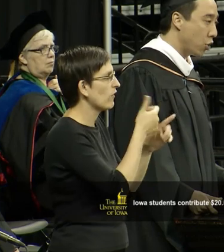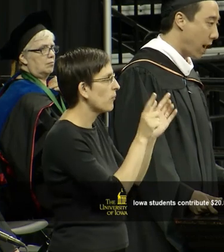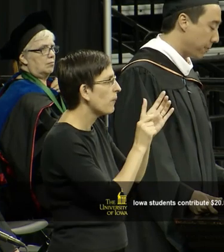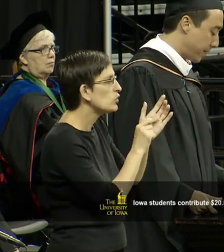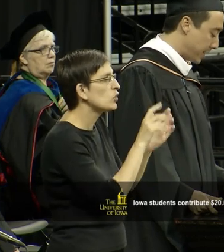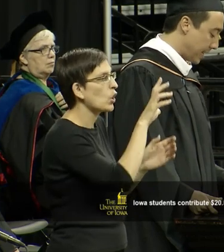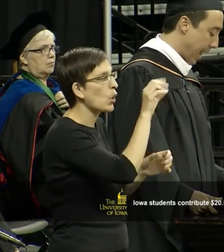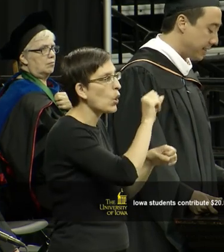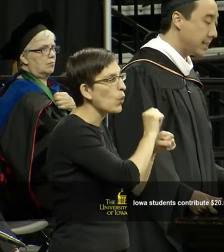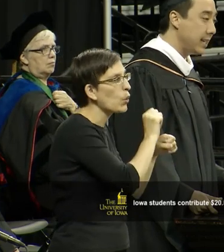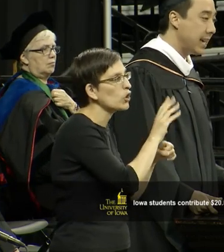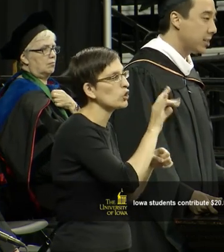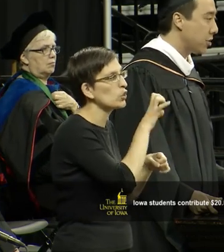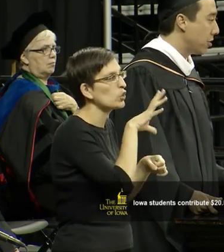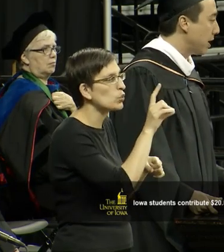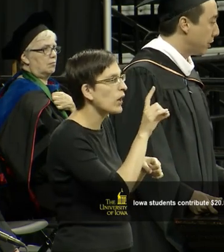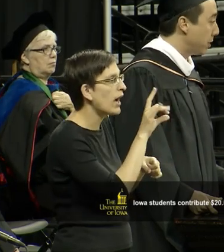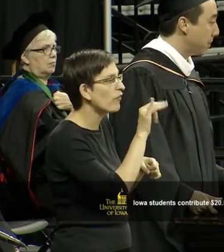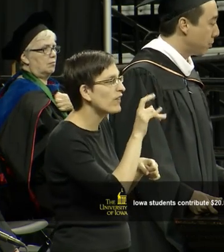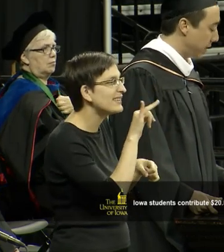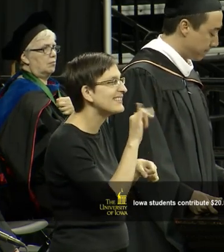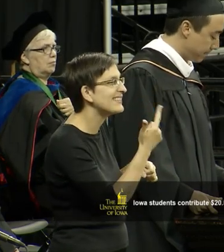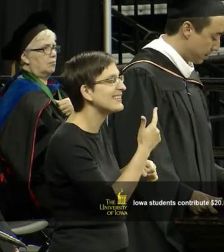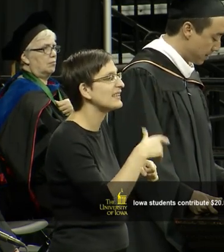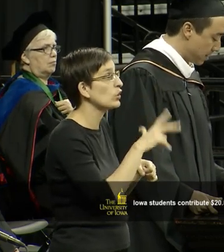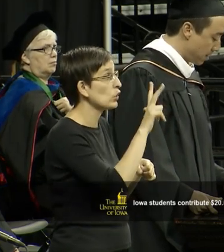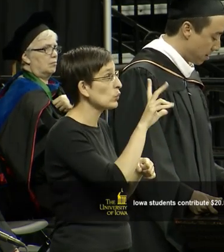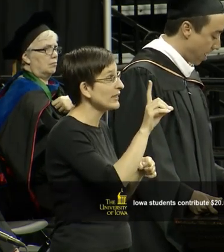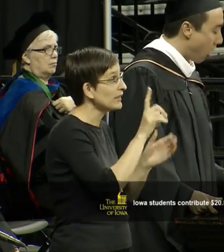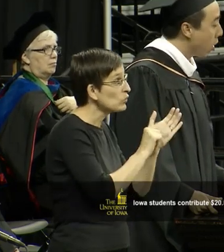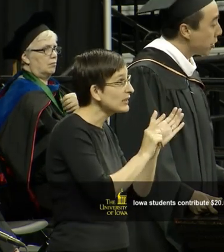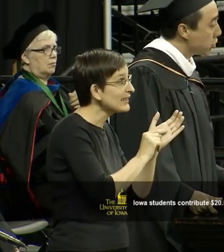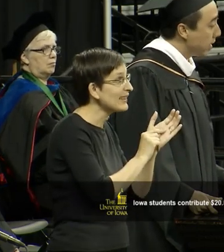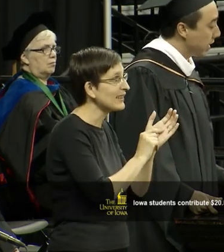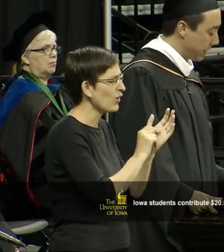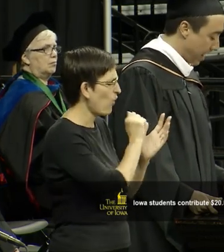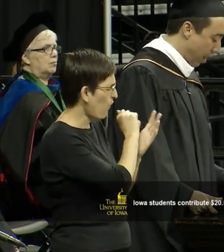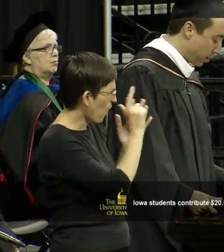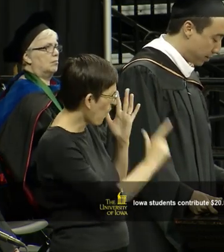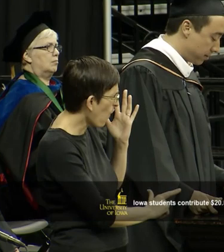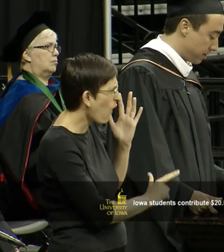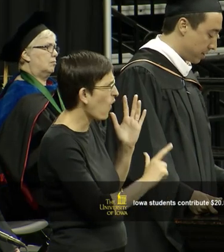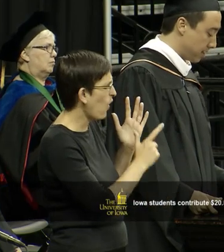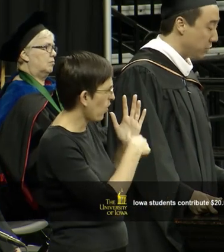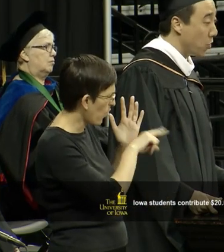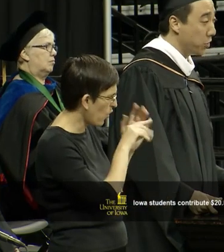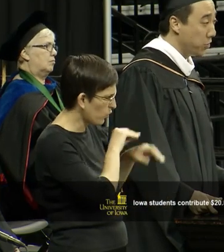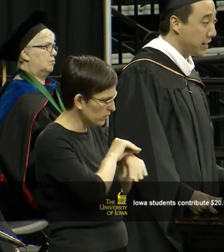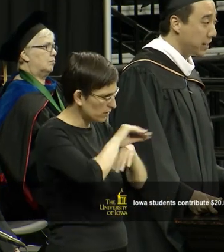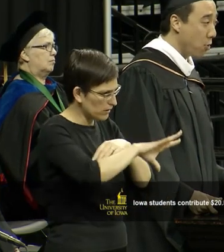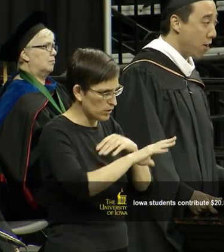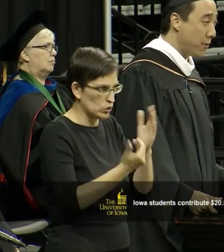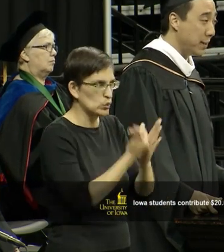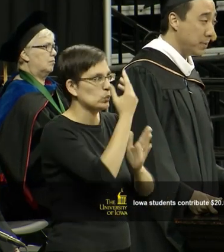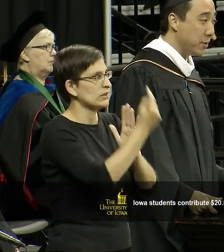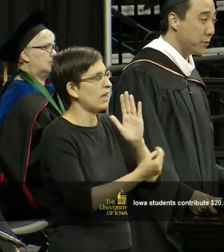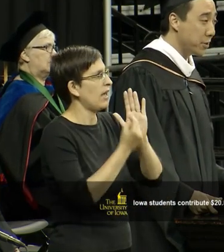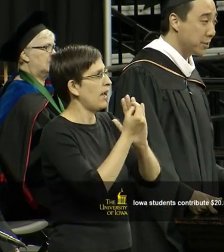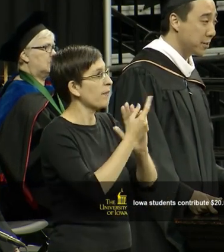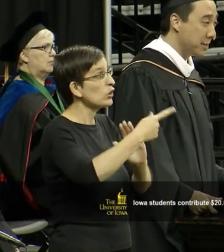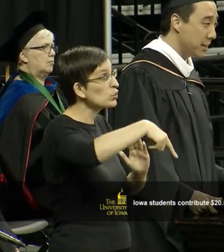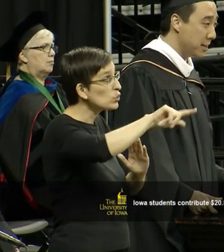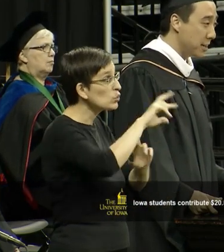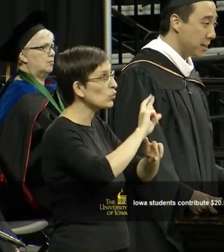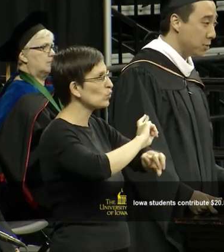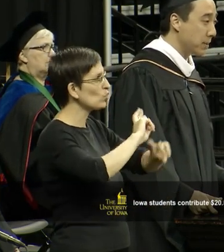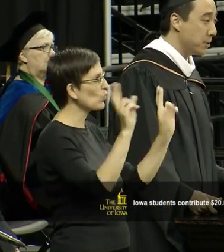co-working, crowdfunding, Etsy, Kickstarter, and 3D printing are ushering in an era that you are uniquely qualified to be the